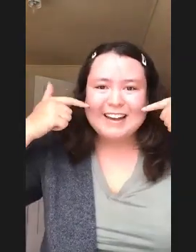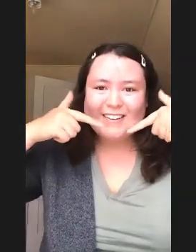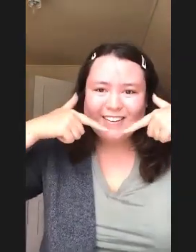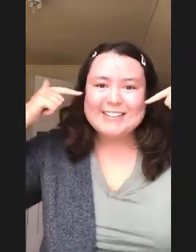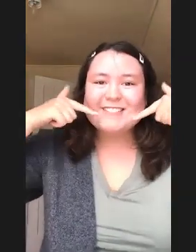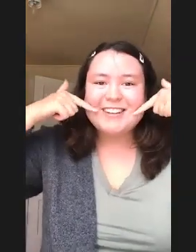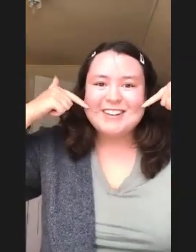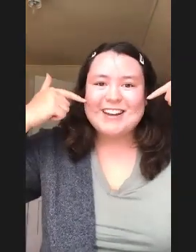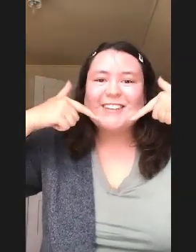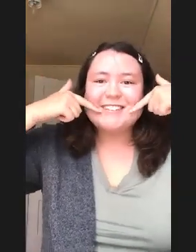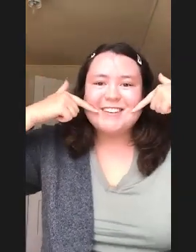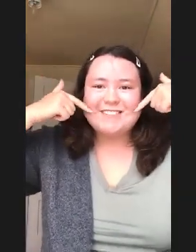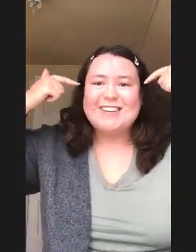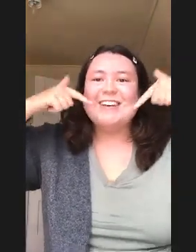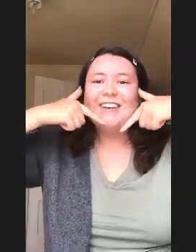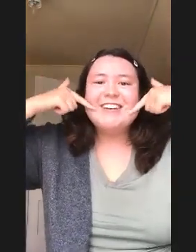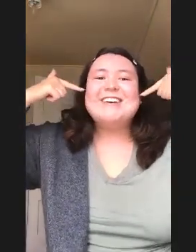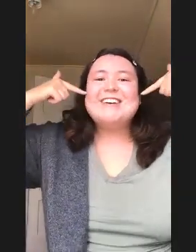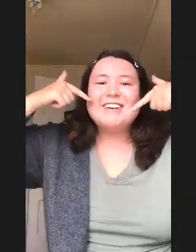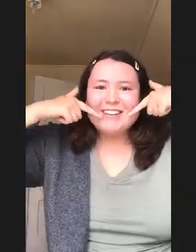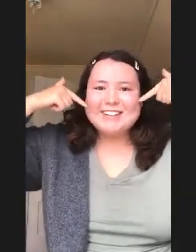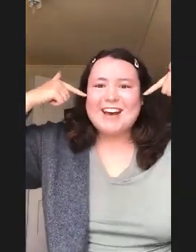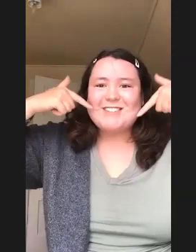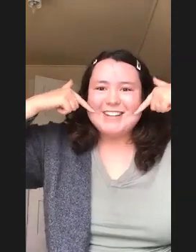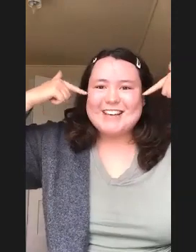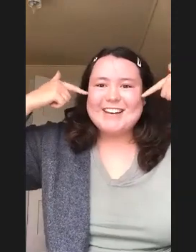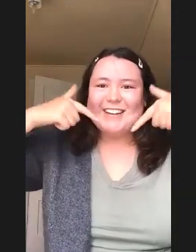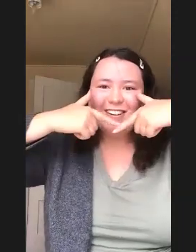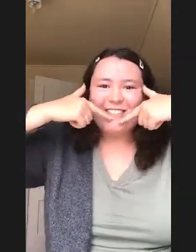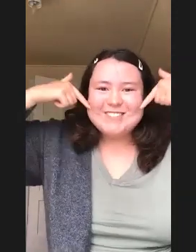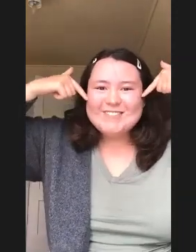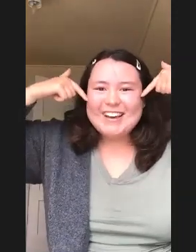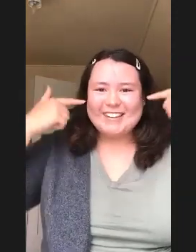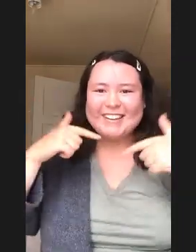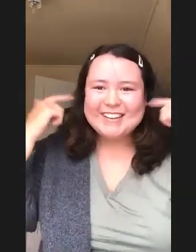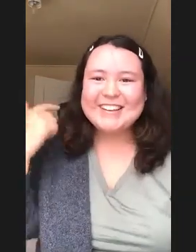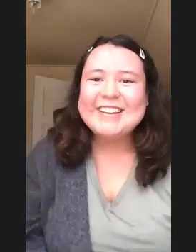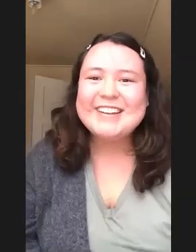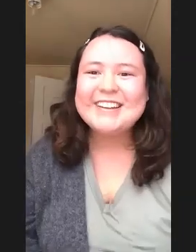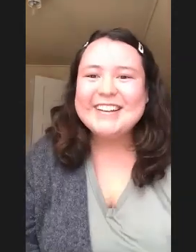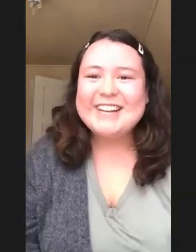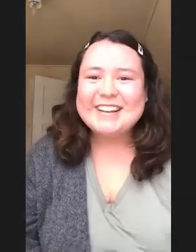smile is really great because you can really exaggerate that, you know, I'm smiling.